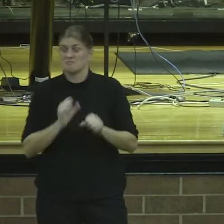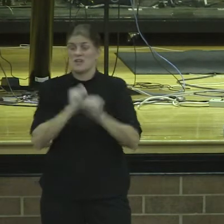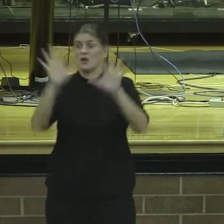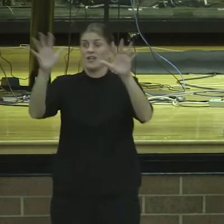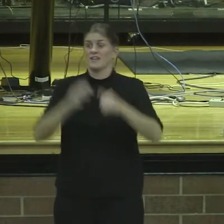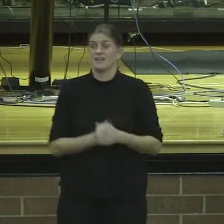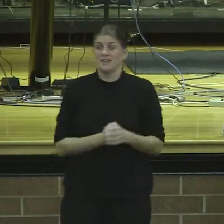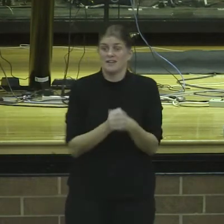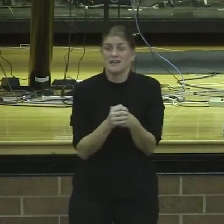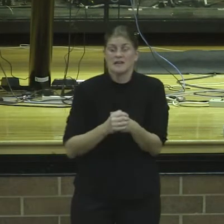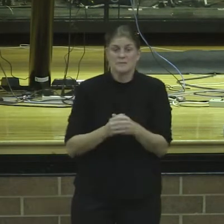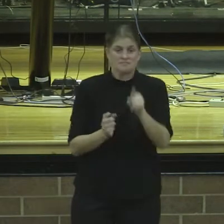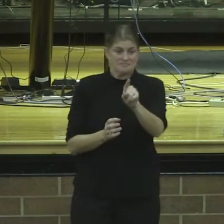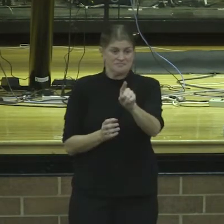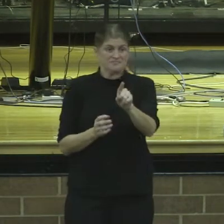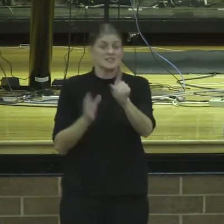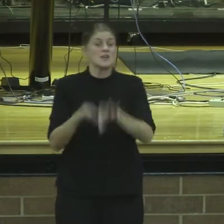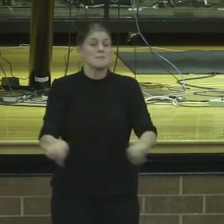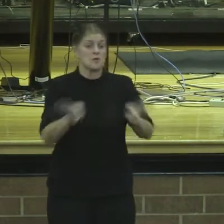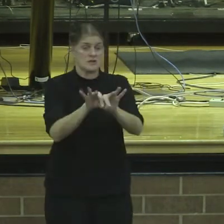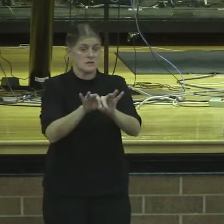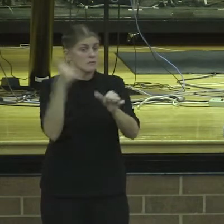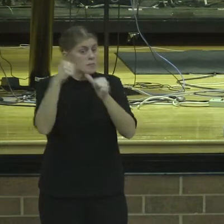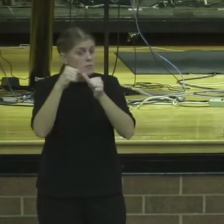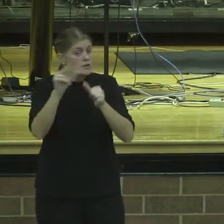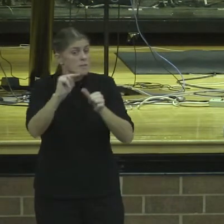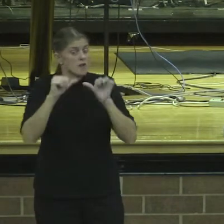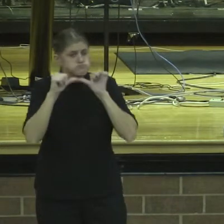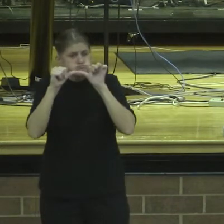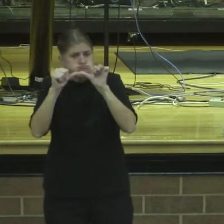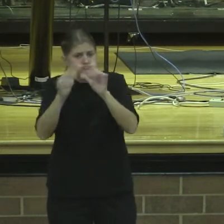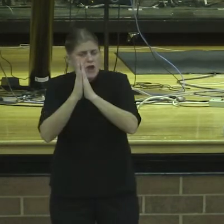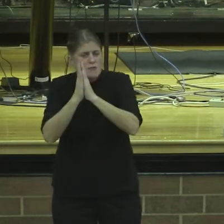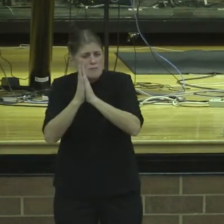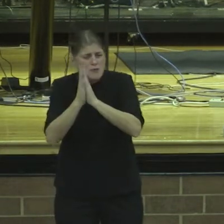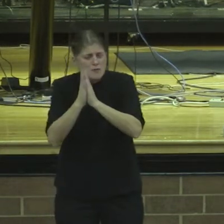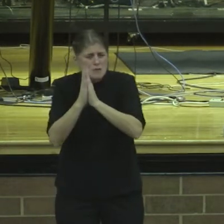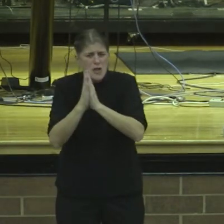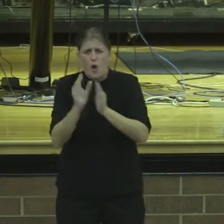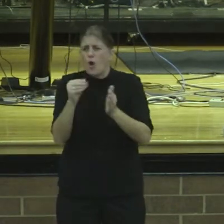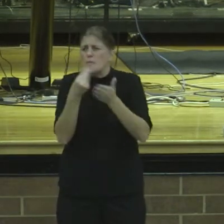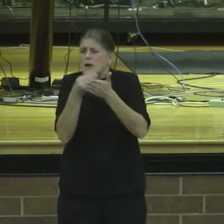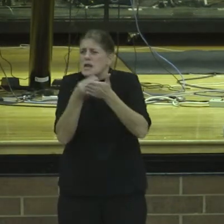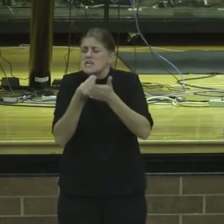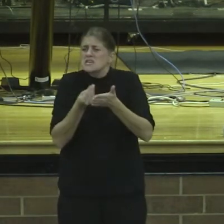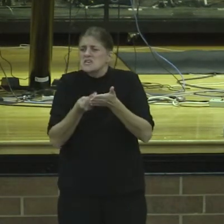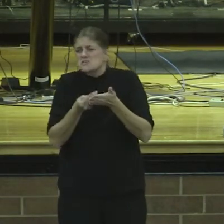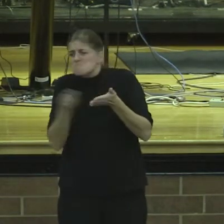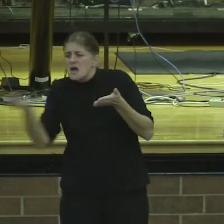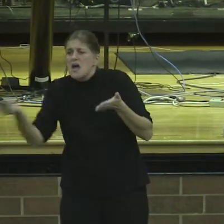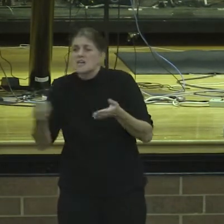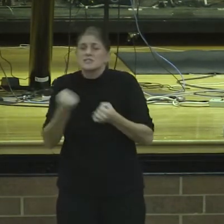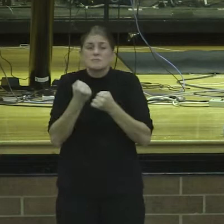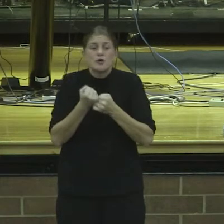Now, here's the kicker. This is what I like about the whole thing, because he's been praying this whole time. All the funding, all the supplies, all the support,